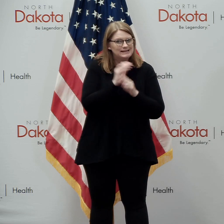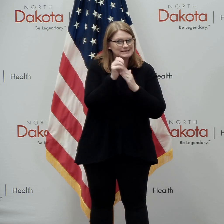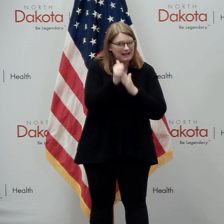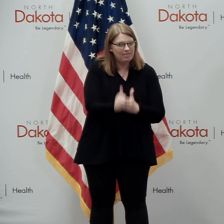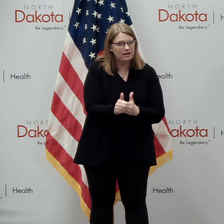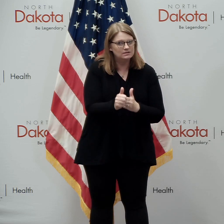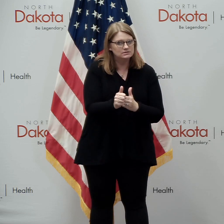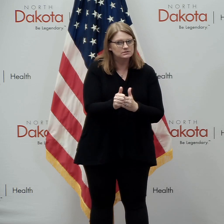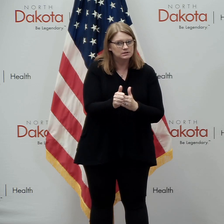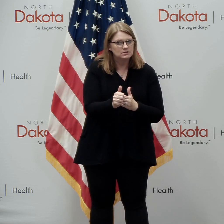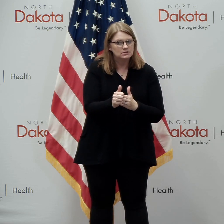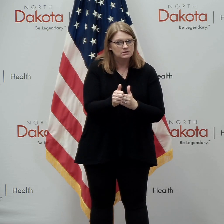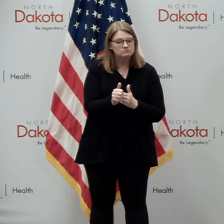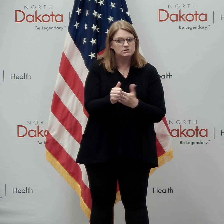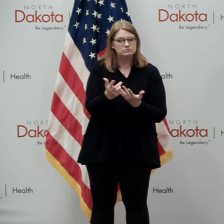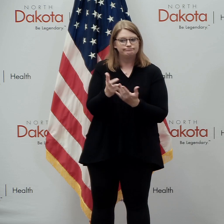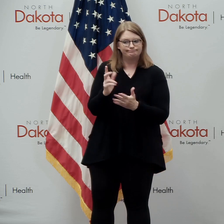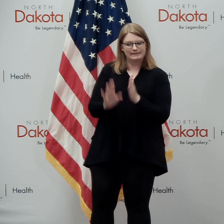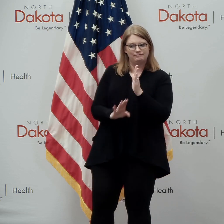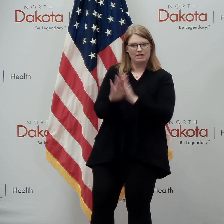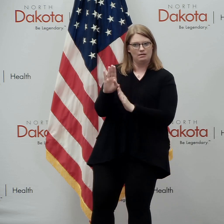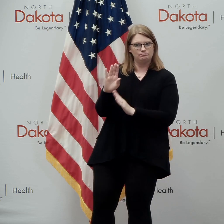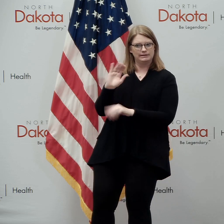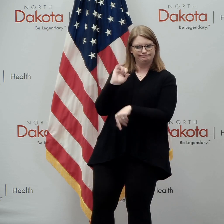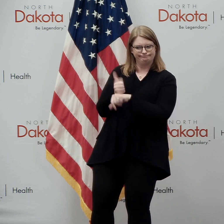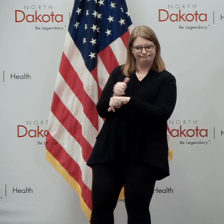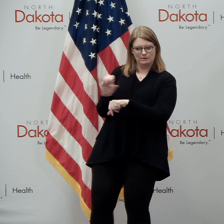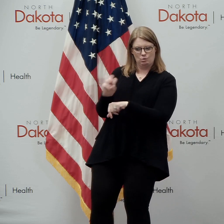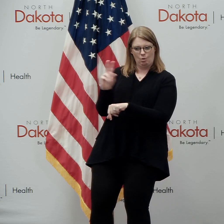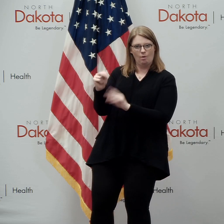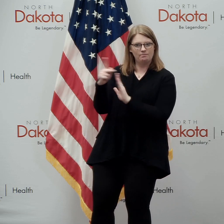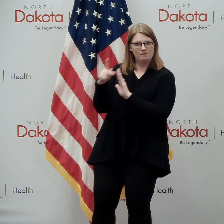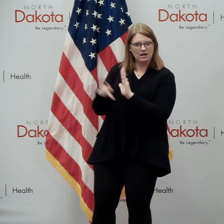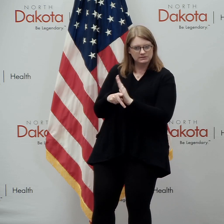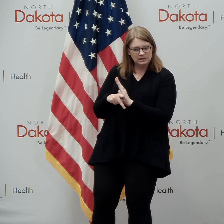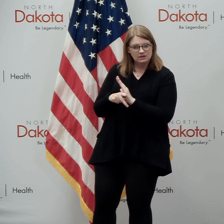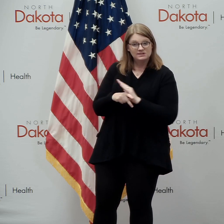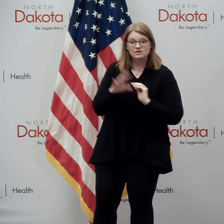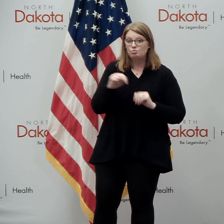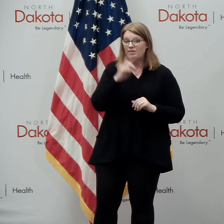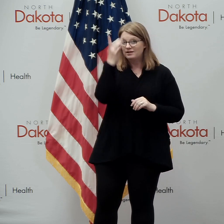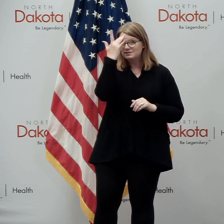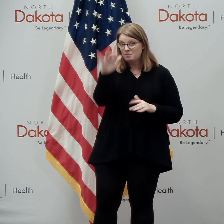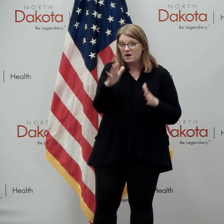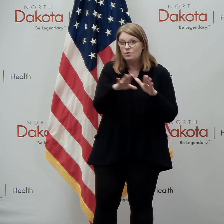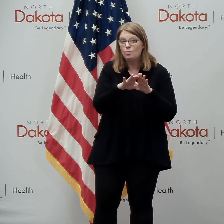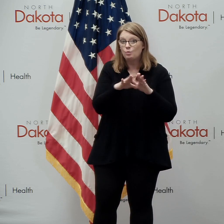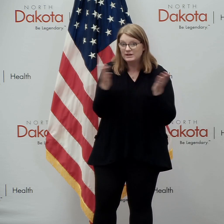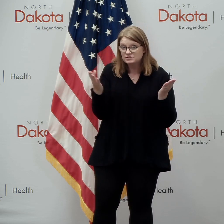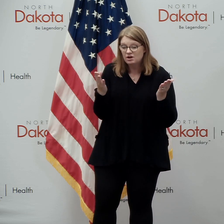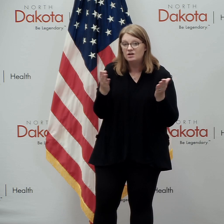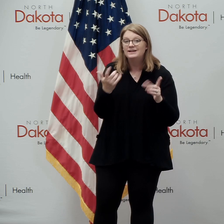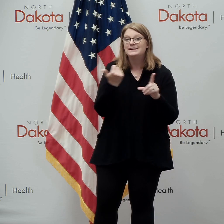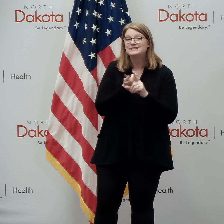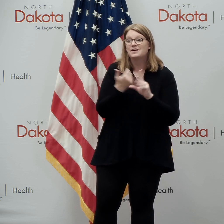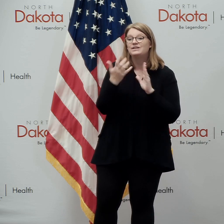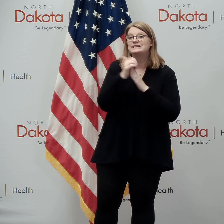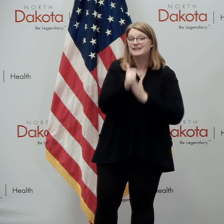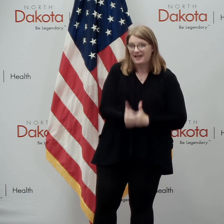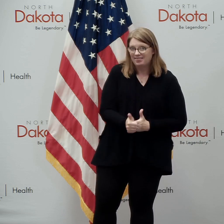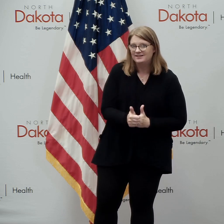baseline for their own policies. Because remember, the North Dakota Smart Restart are guidelines to help guide local